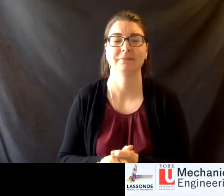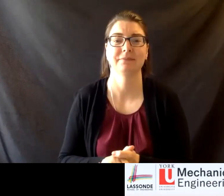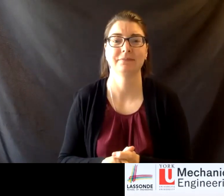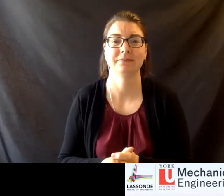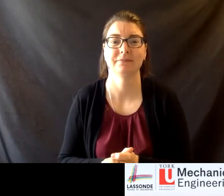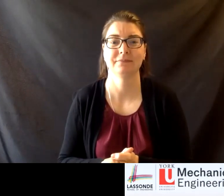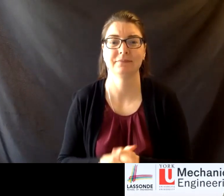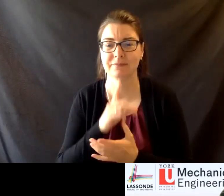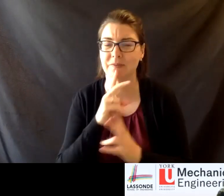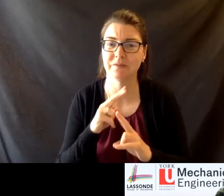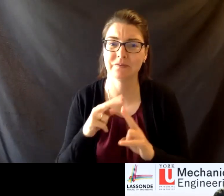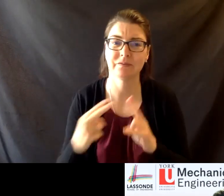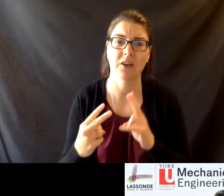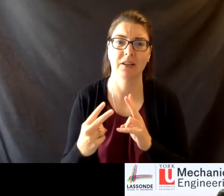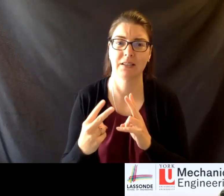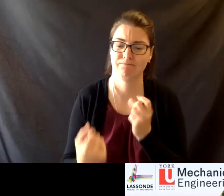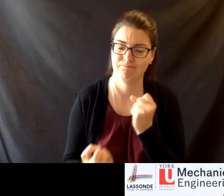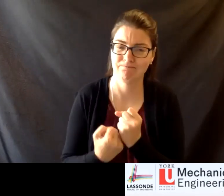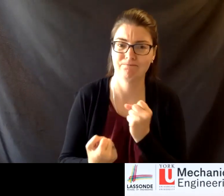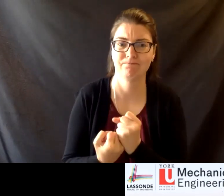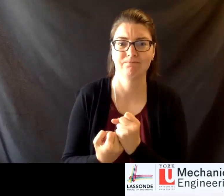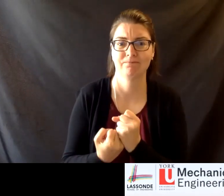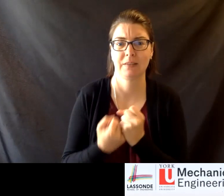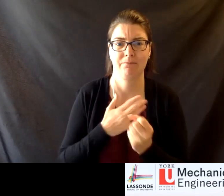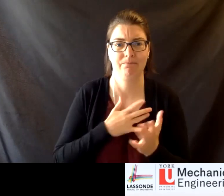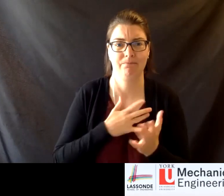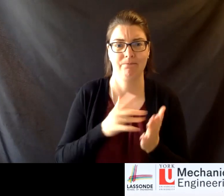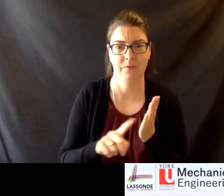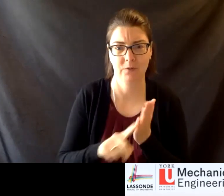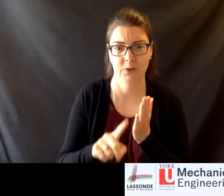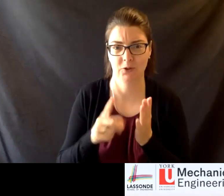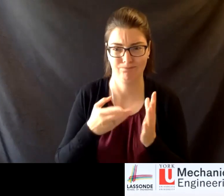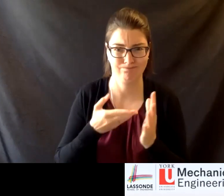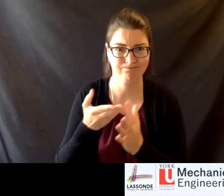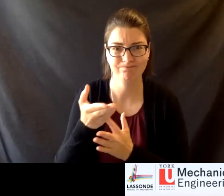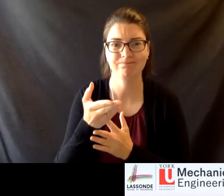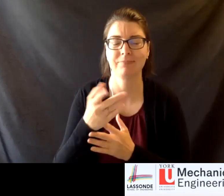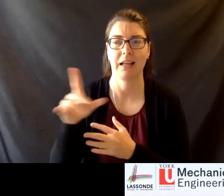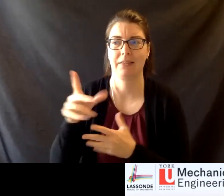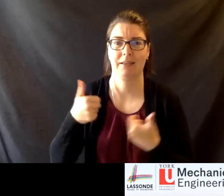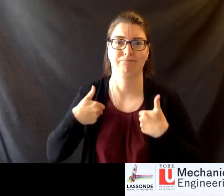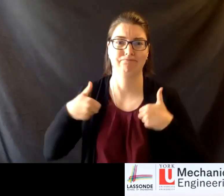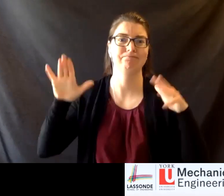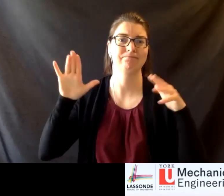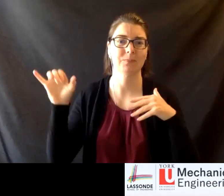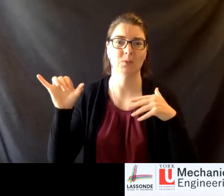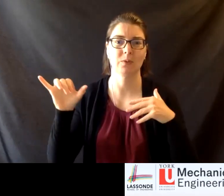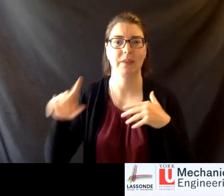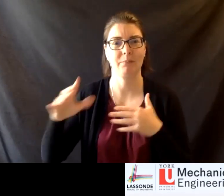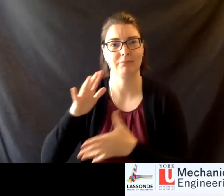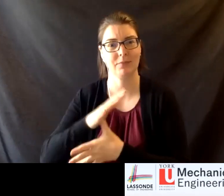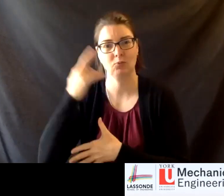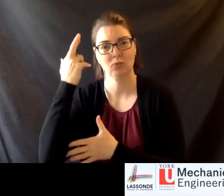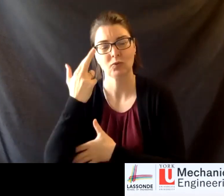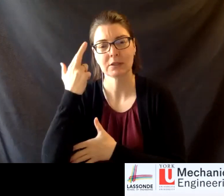always extremely accommodating and supportive in this journey. And their sacrifices have been always the main reason